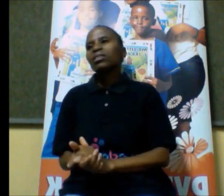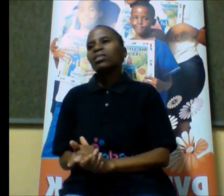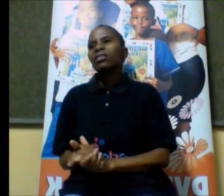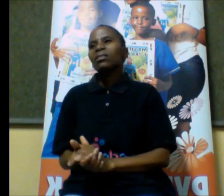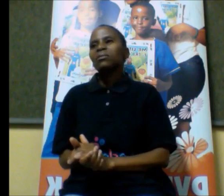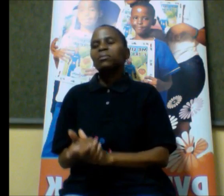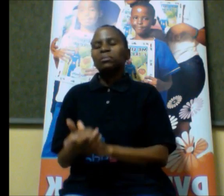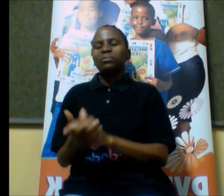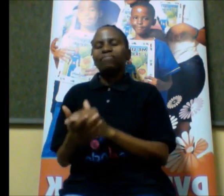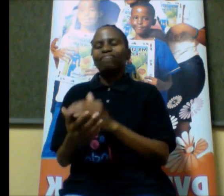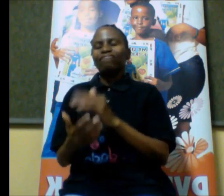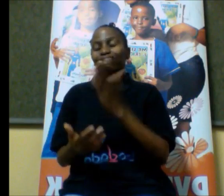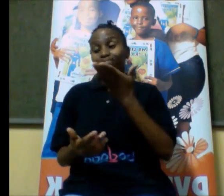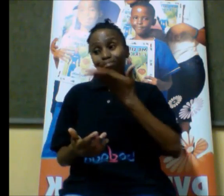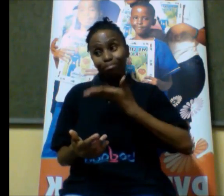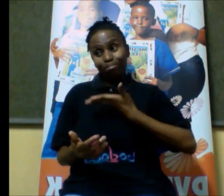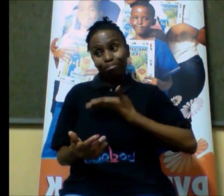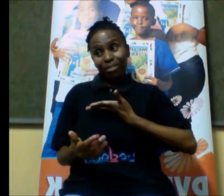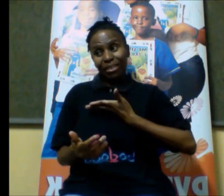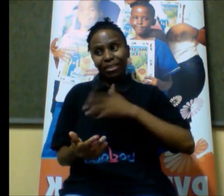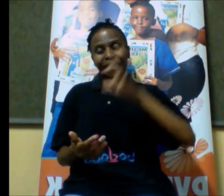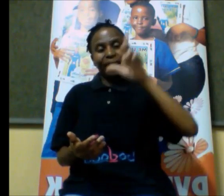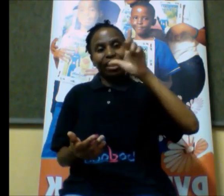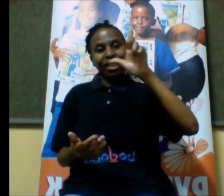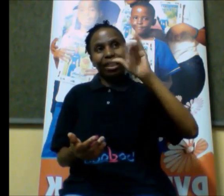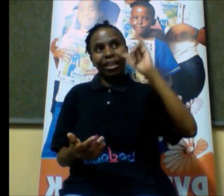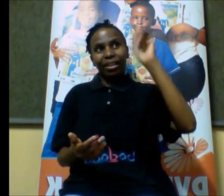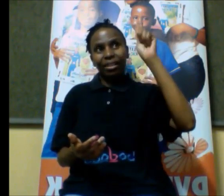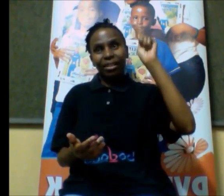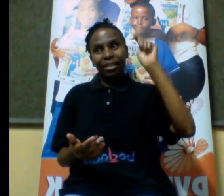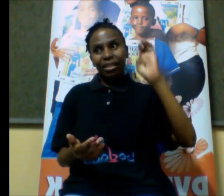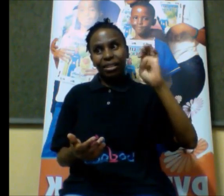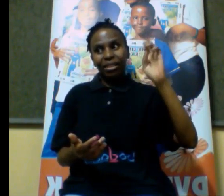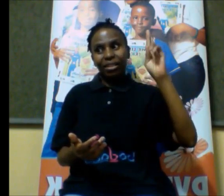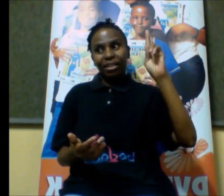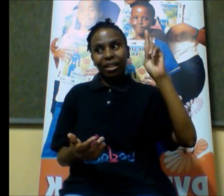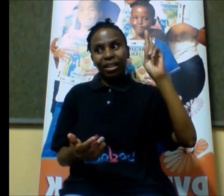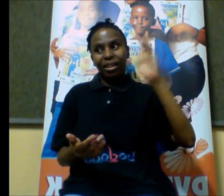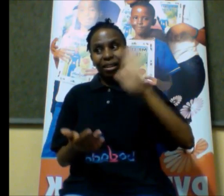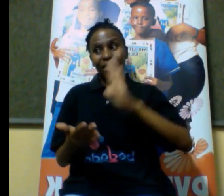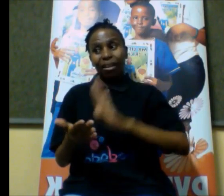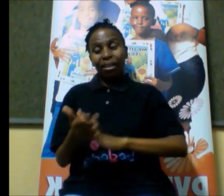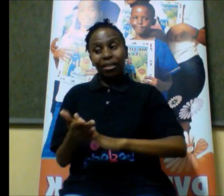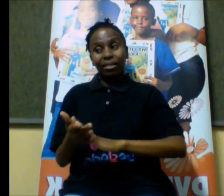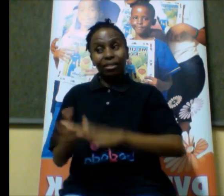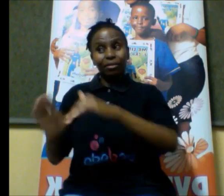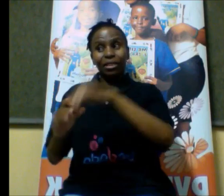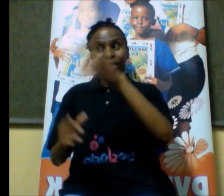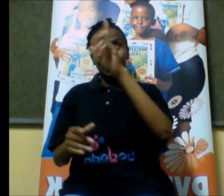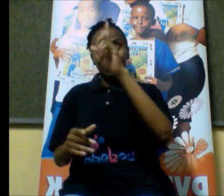Mr. Litter and Dinky reuse old tires by filling them with soil and planting a garden in them.